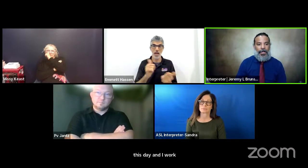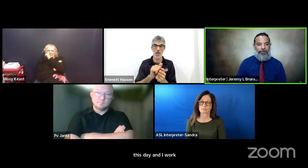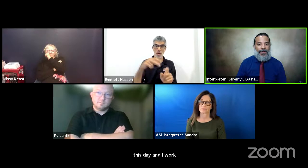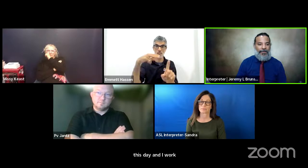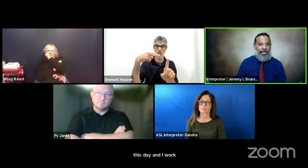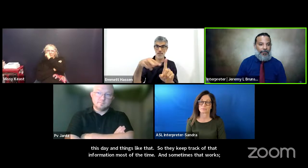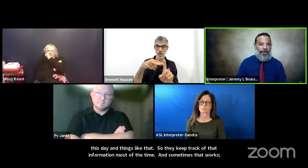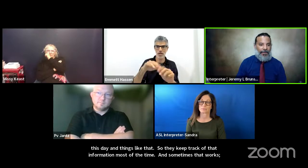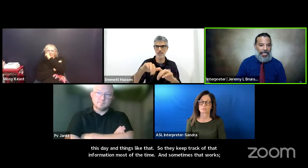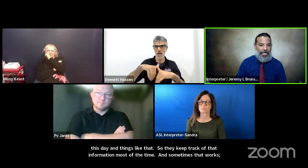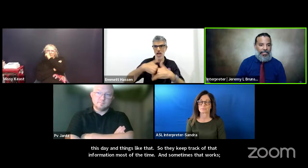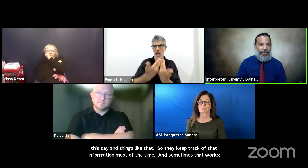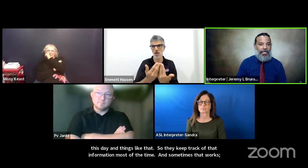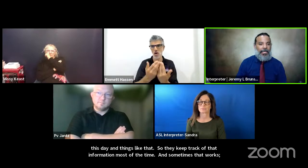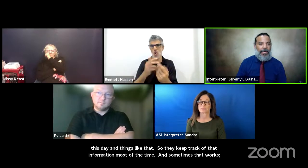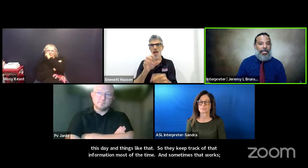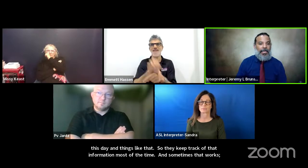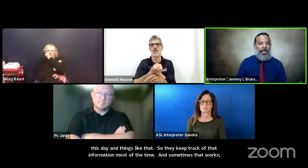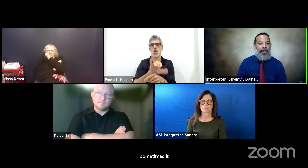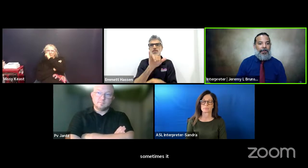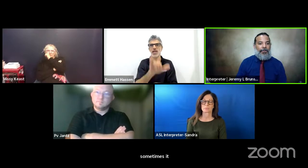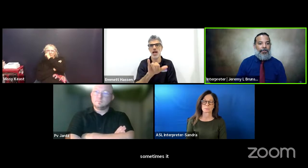report every 5 days.